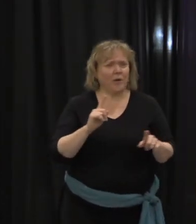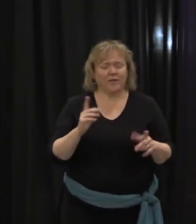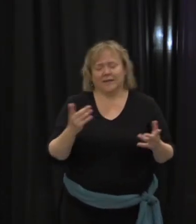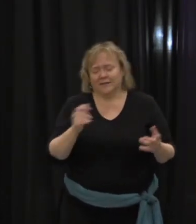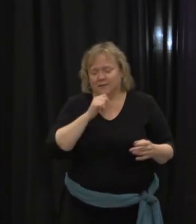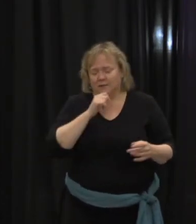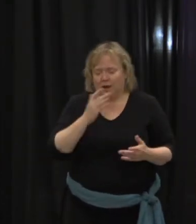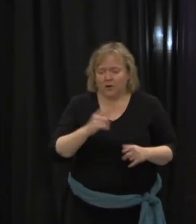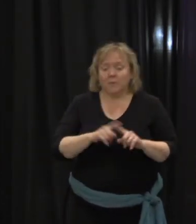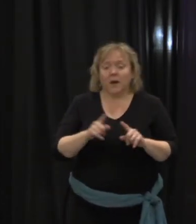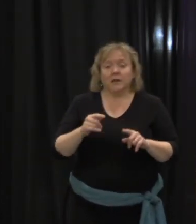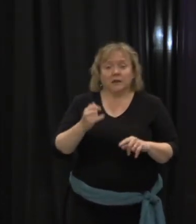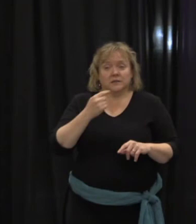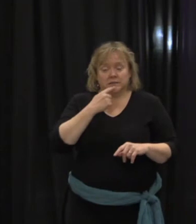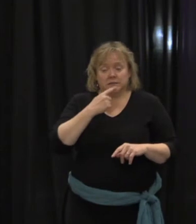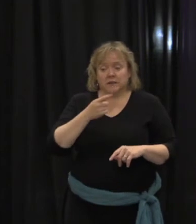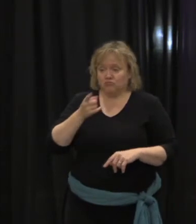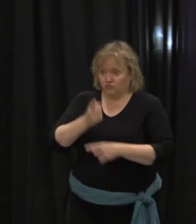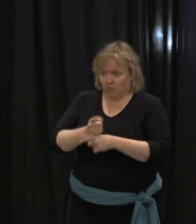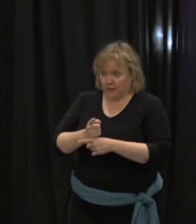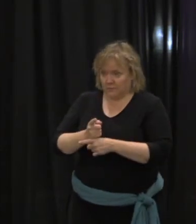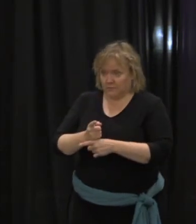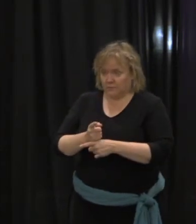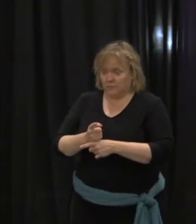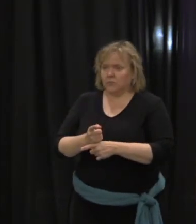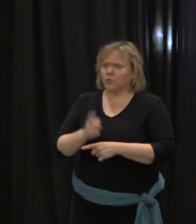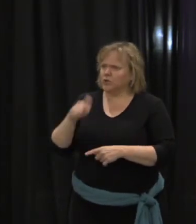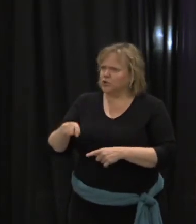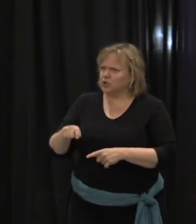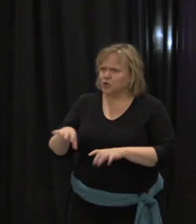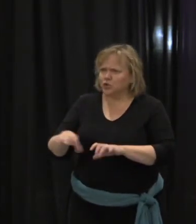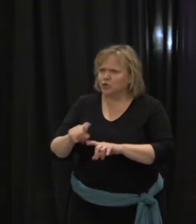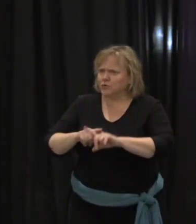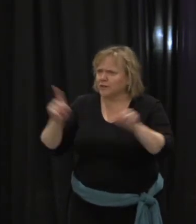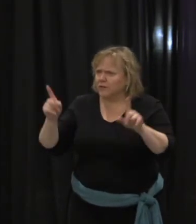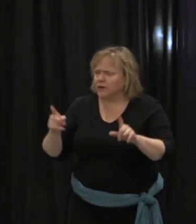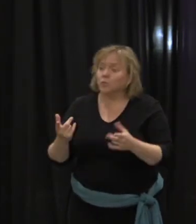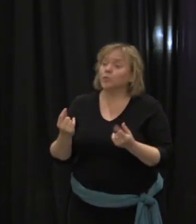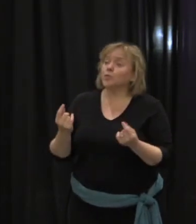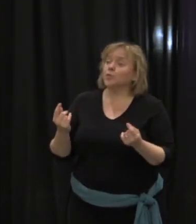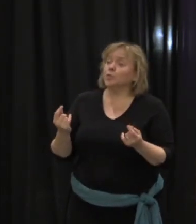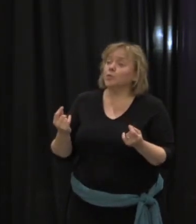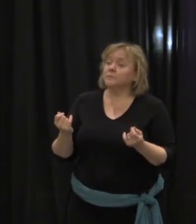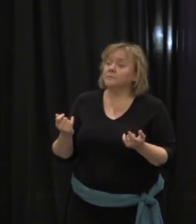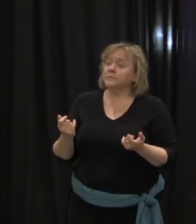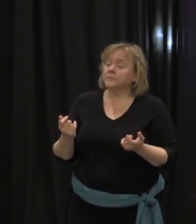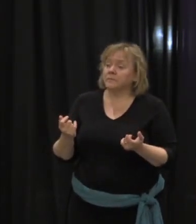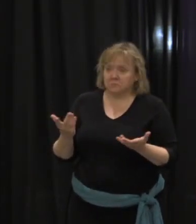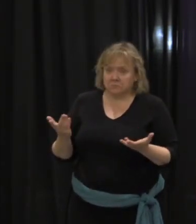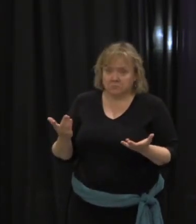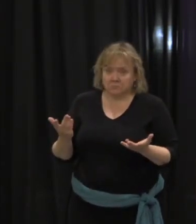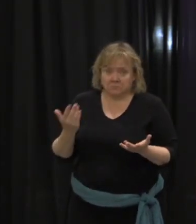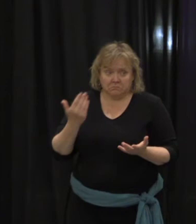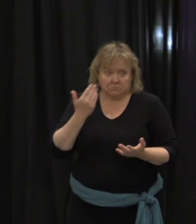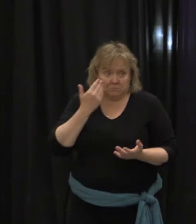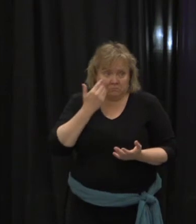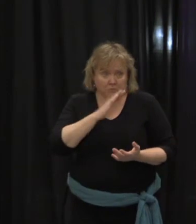you're right. You're right. We should do something totally different. What should we do? Do you know what you would tell